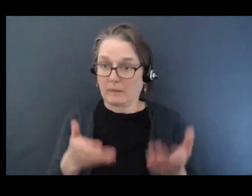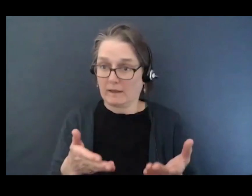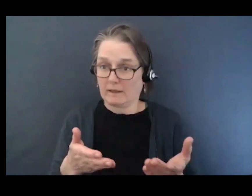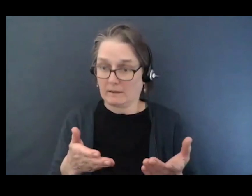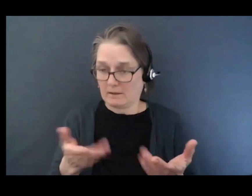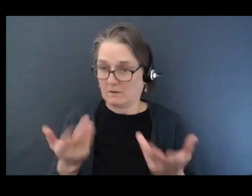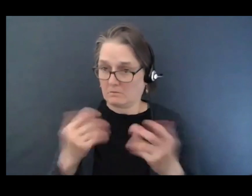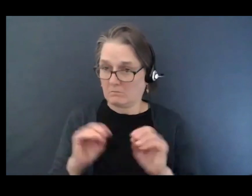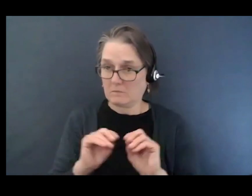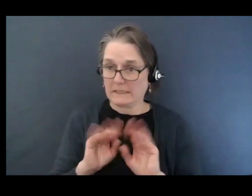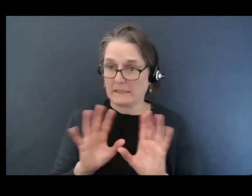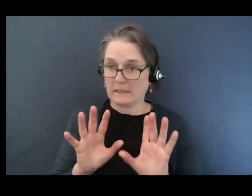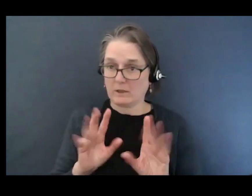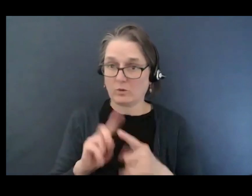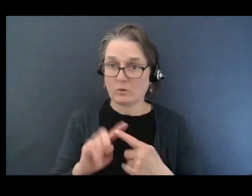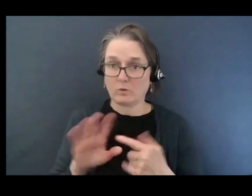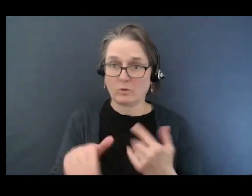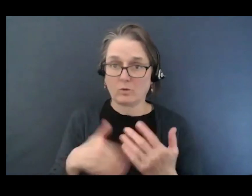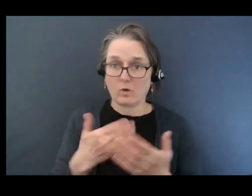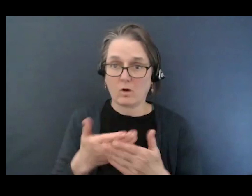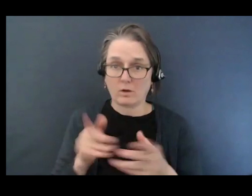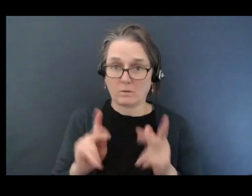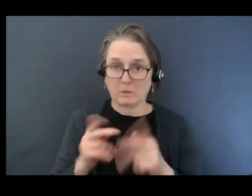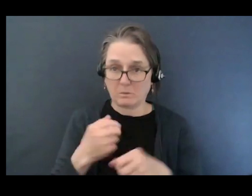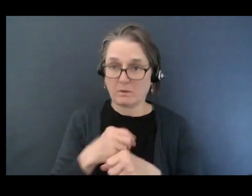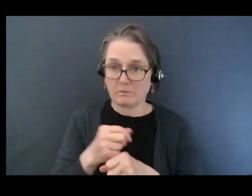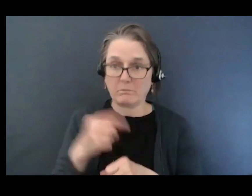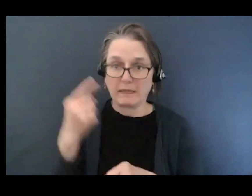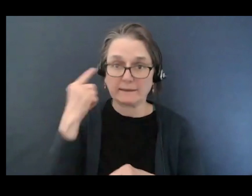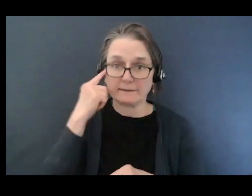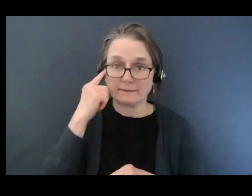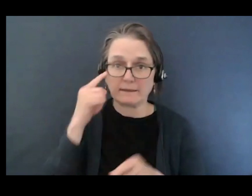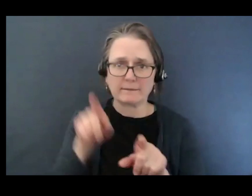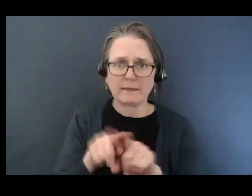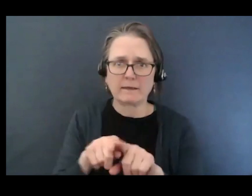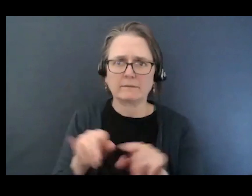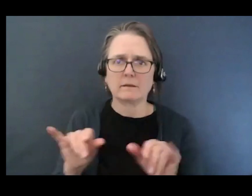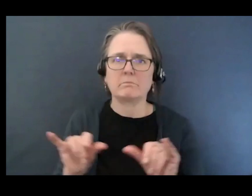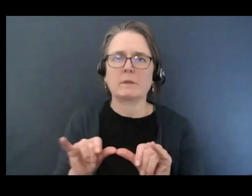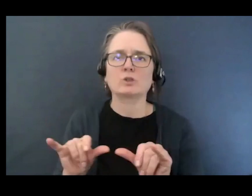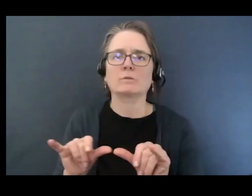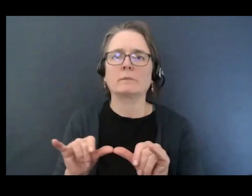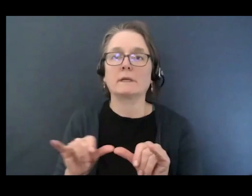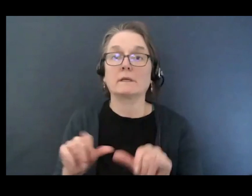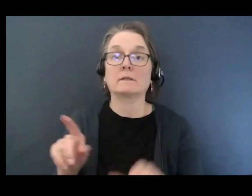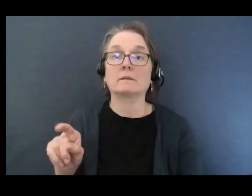Does this make sense as a measurement to everyone? Any questions? Anything unclear?